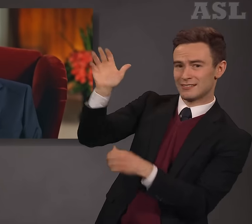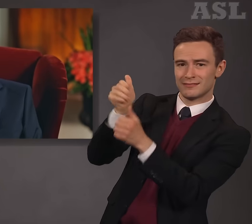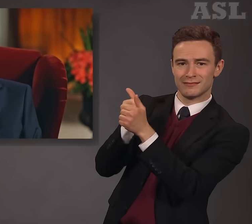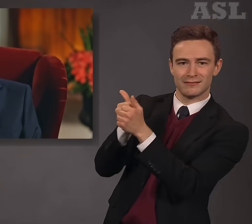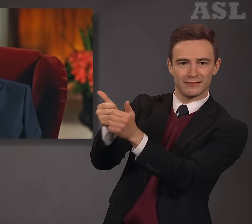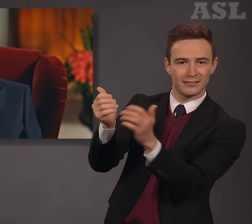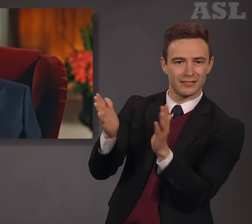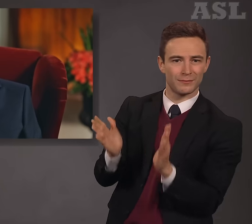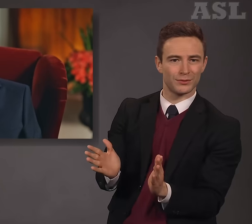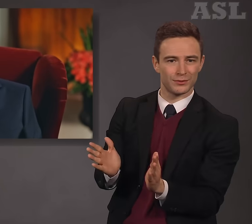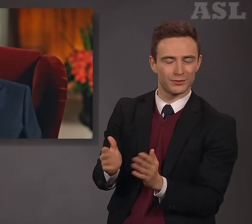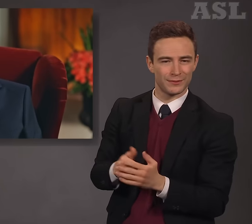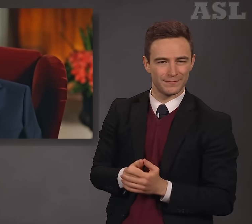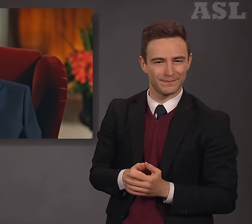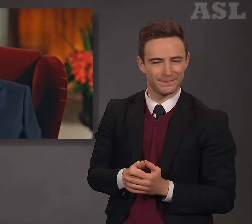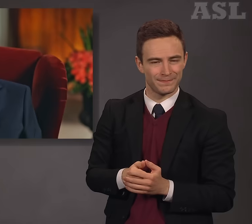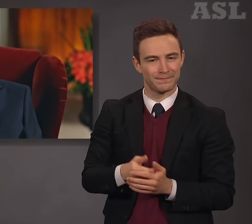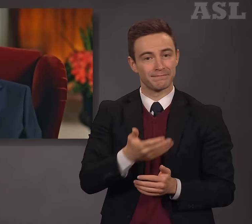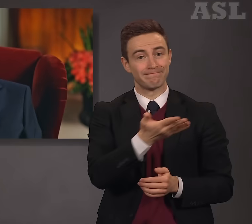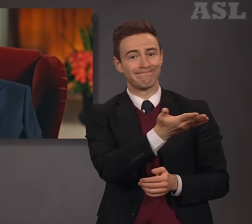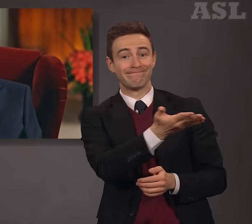His disciples.